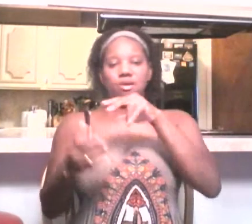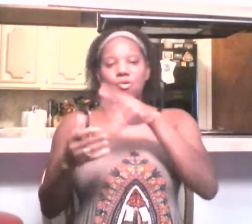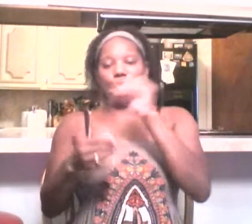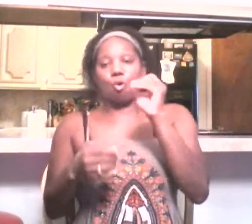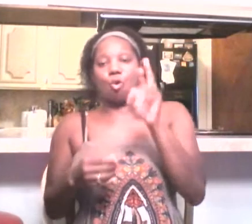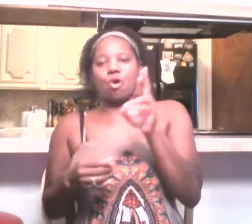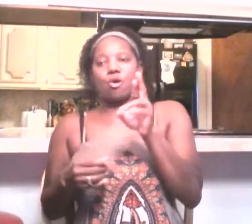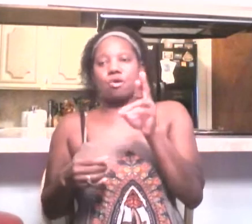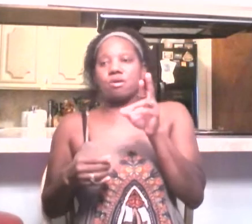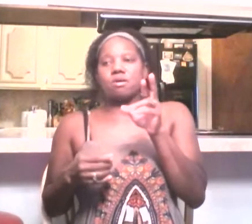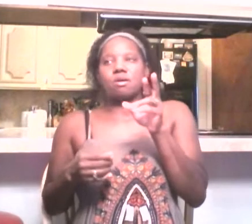Or